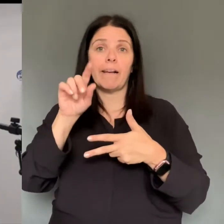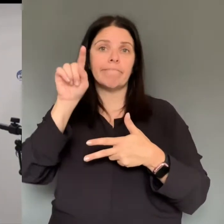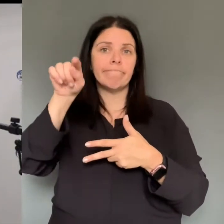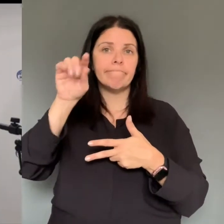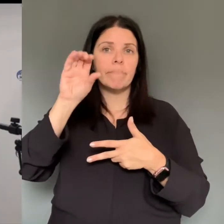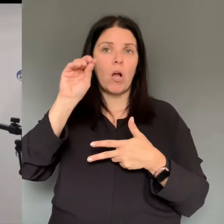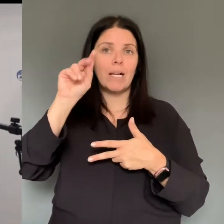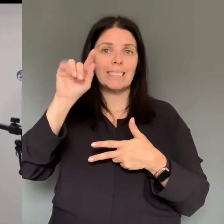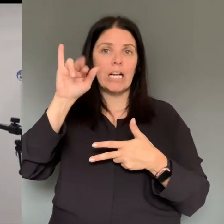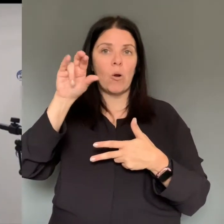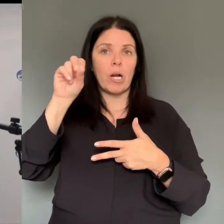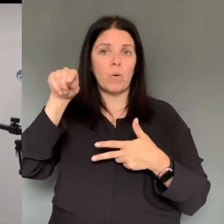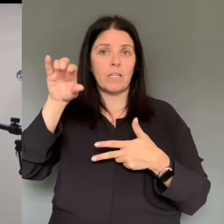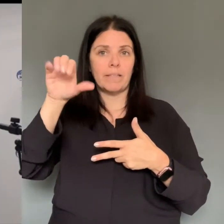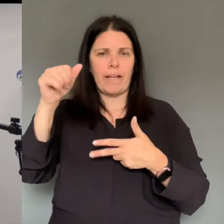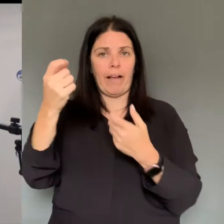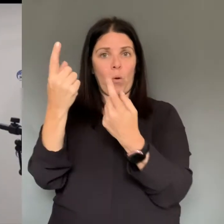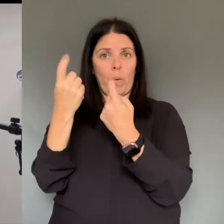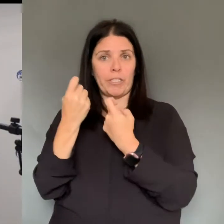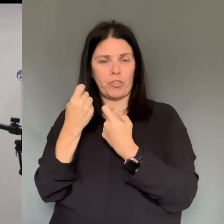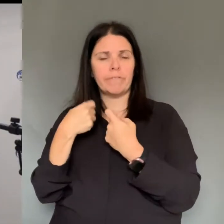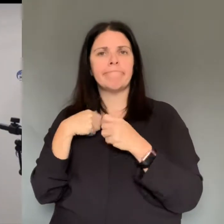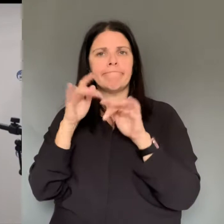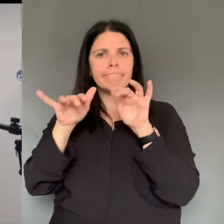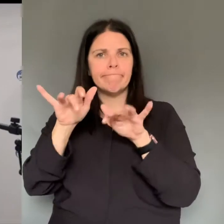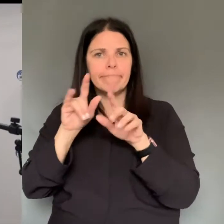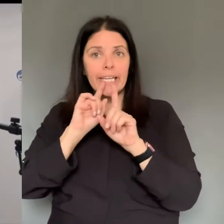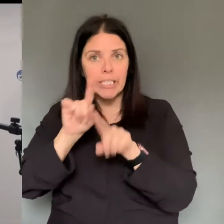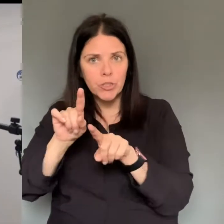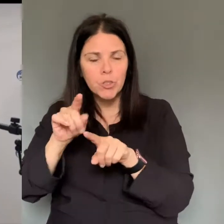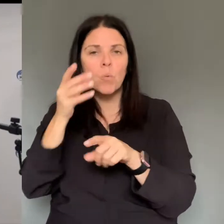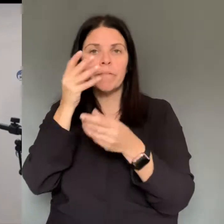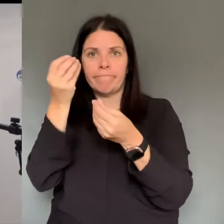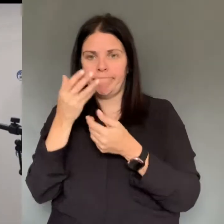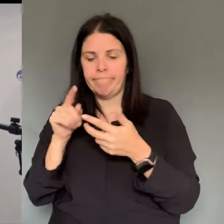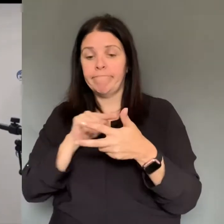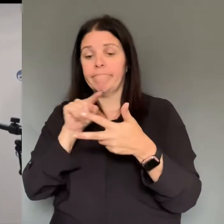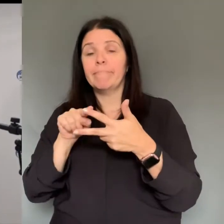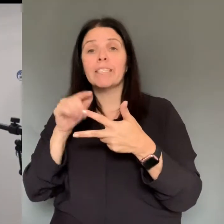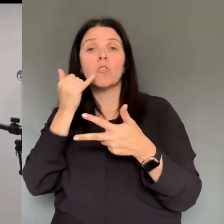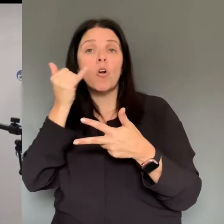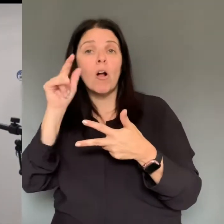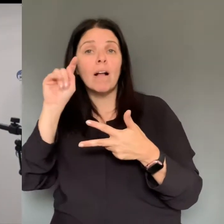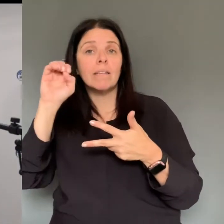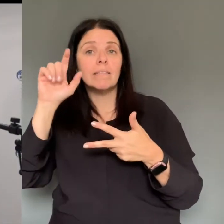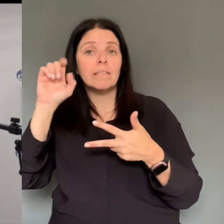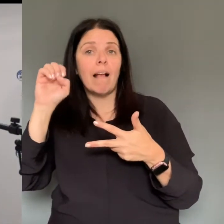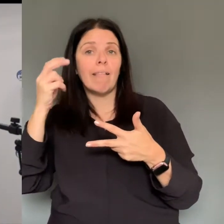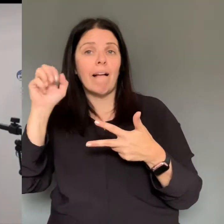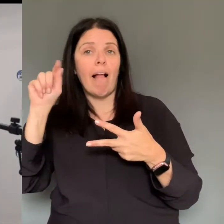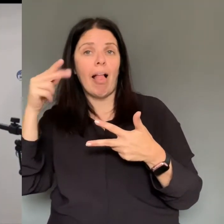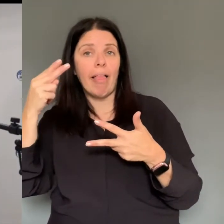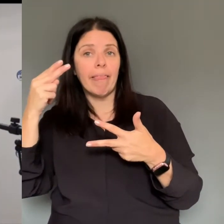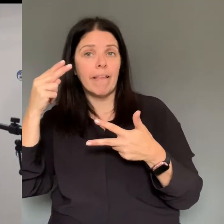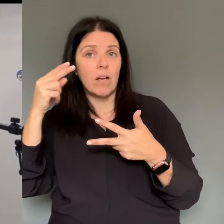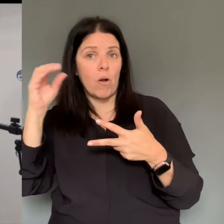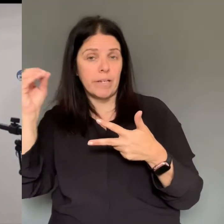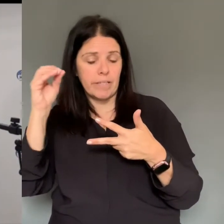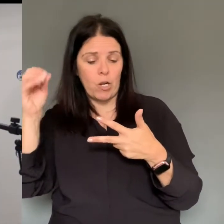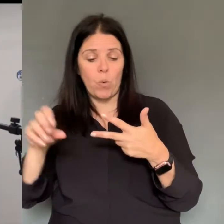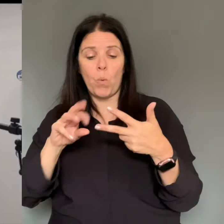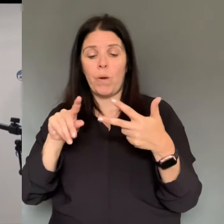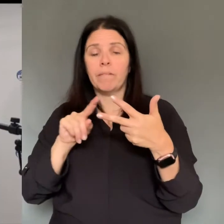ontario.ca, contact Telehealth Ontario, or call your primary health care provider for a phone assessment or a